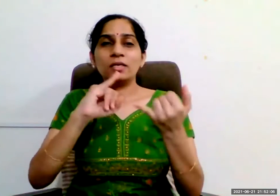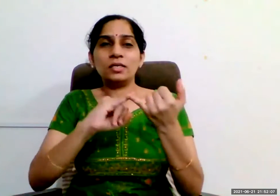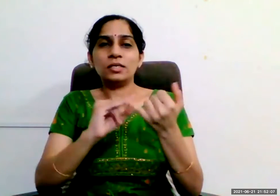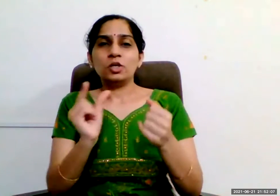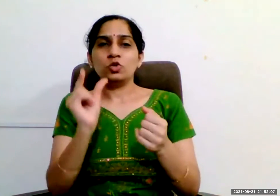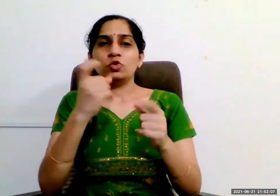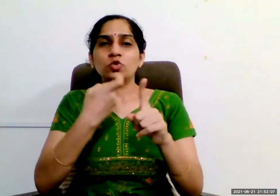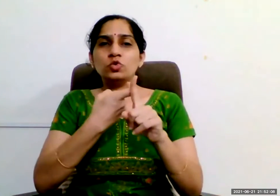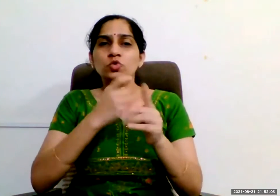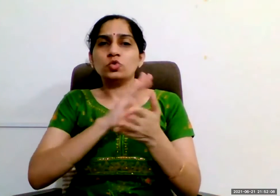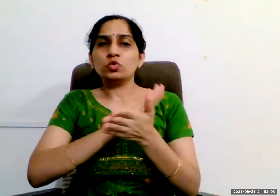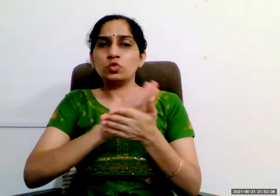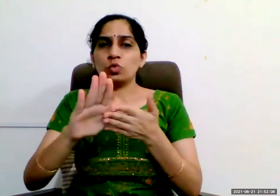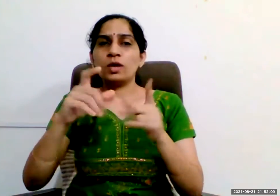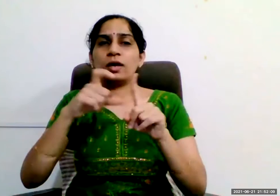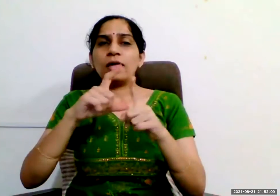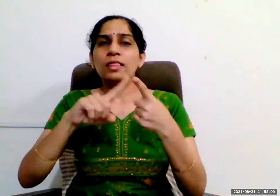Sukha, Sukadev Goswami.